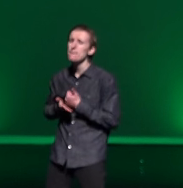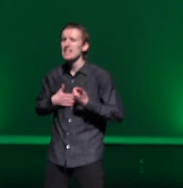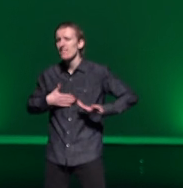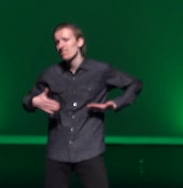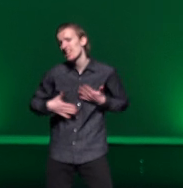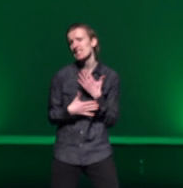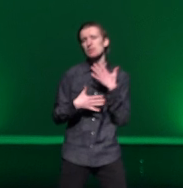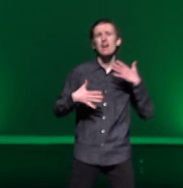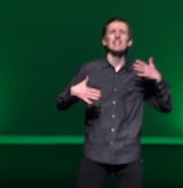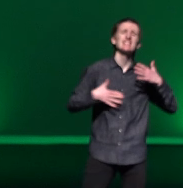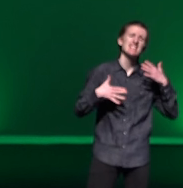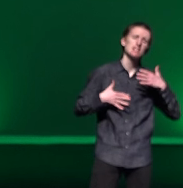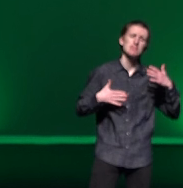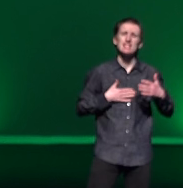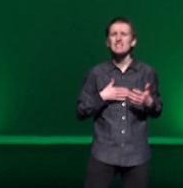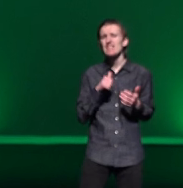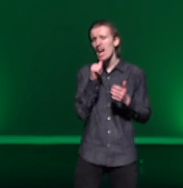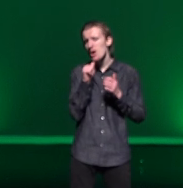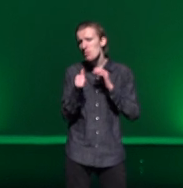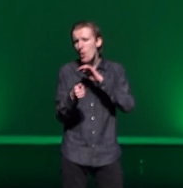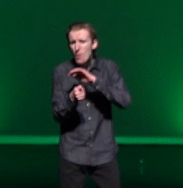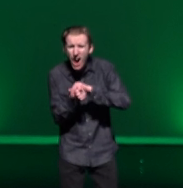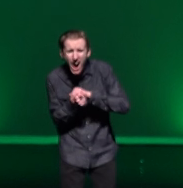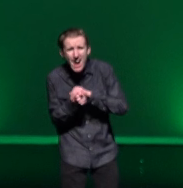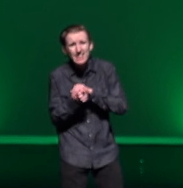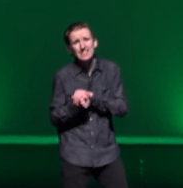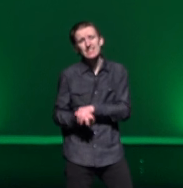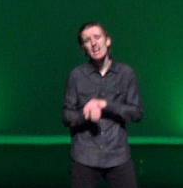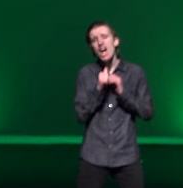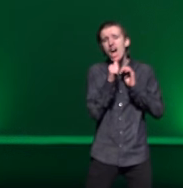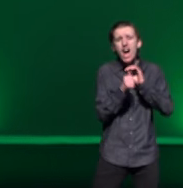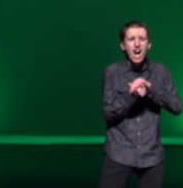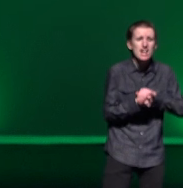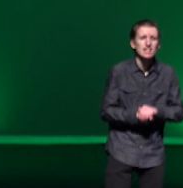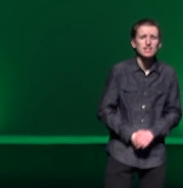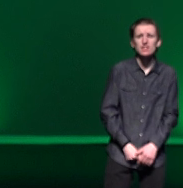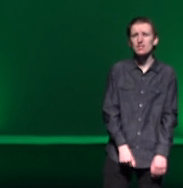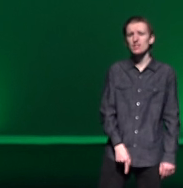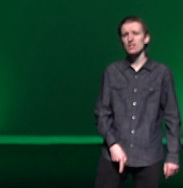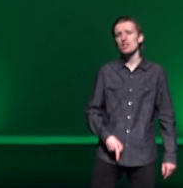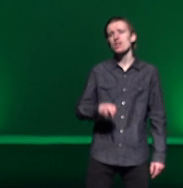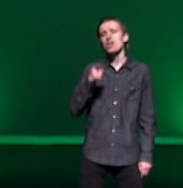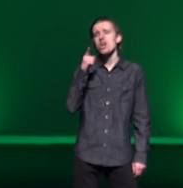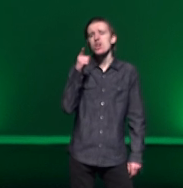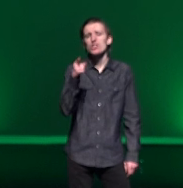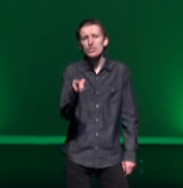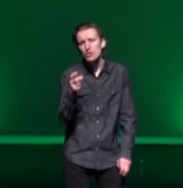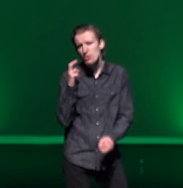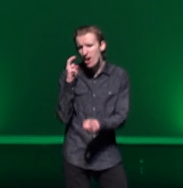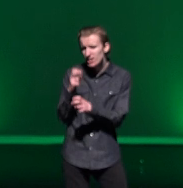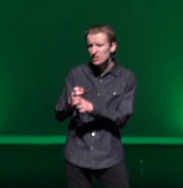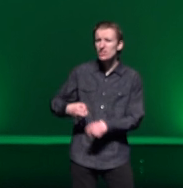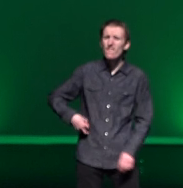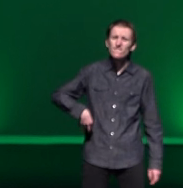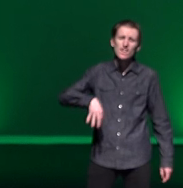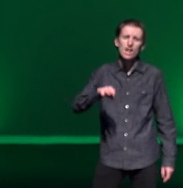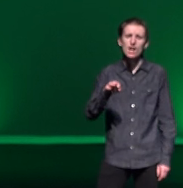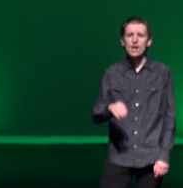me face my demons I will hide Girl like you are so fine